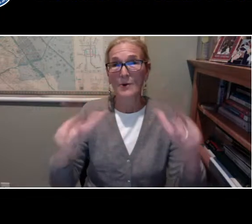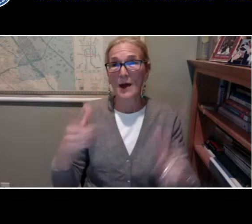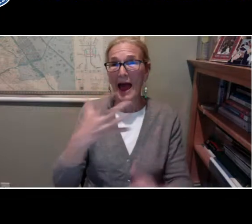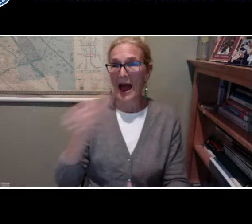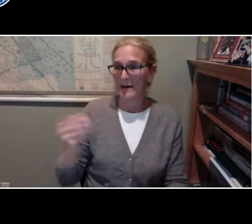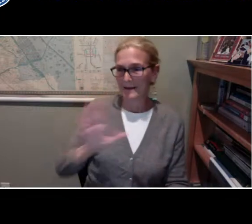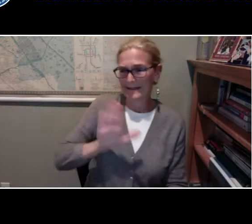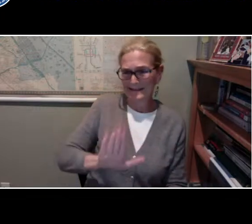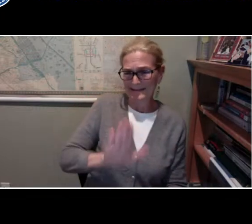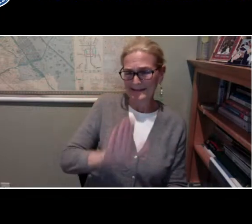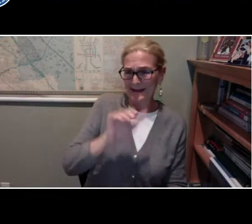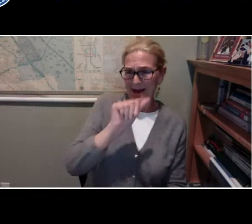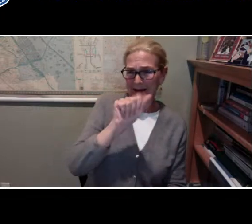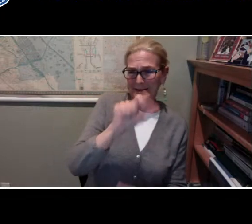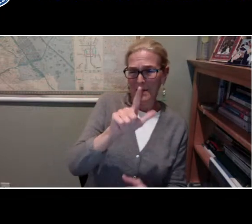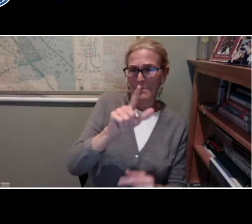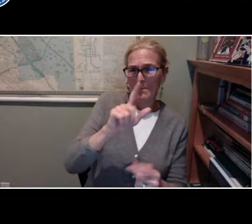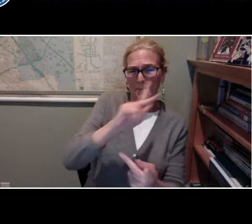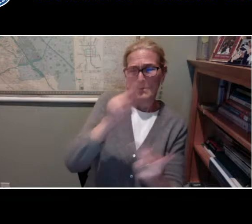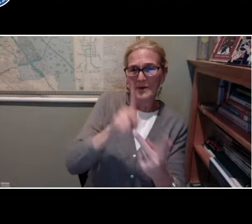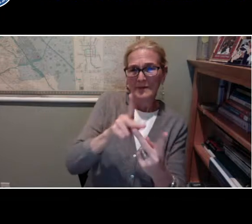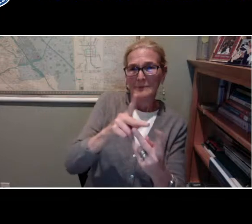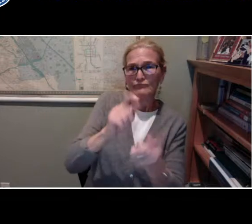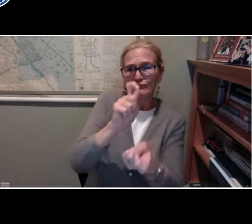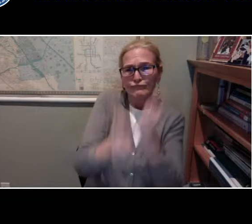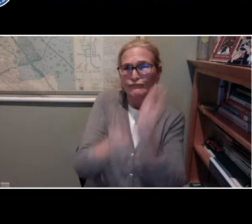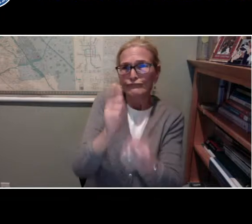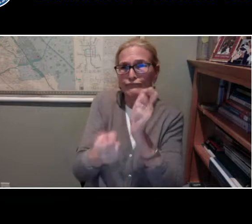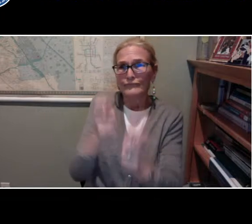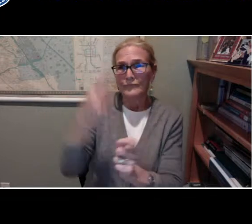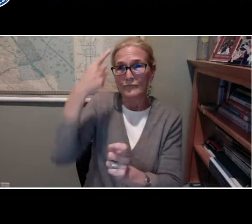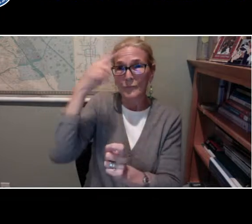deaf child acquires sign language and its perfect